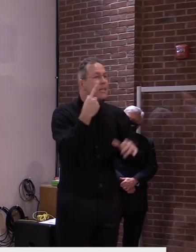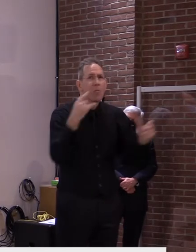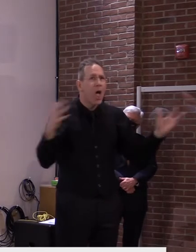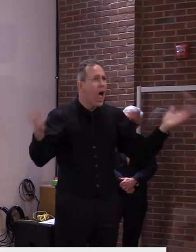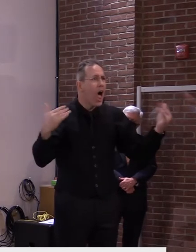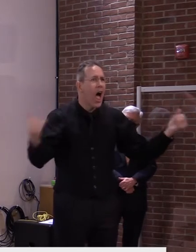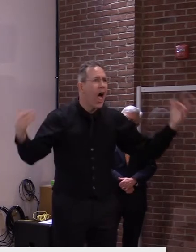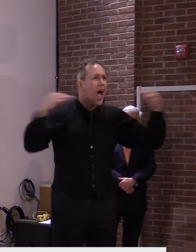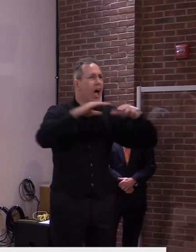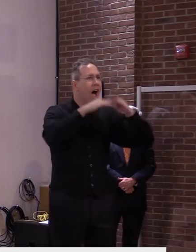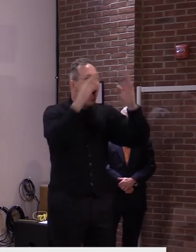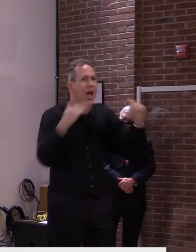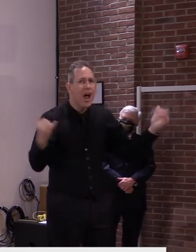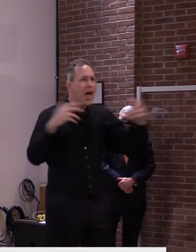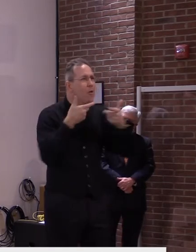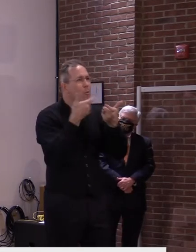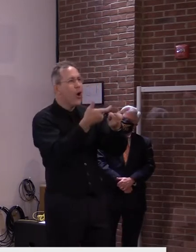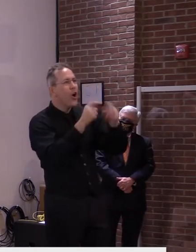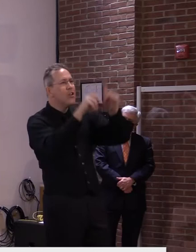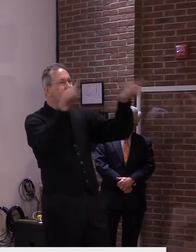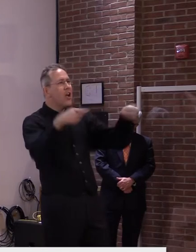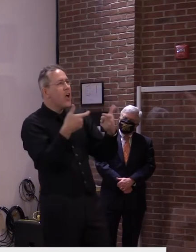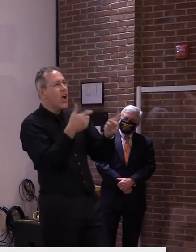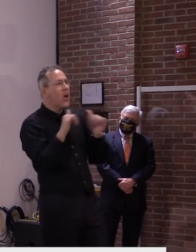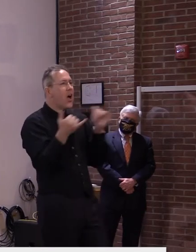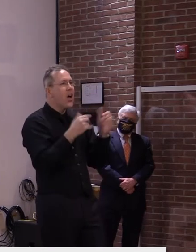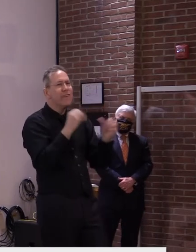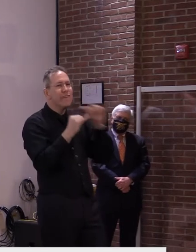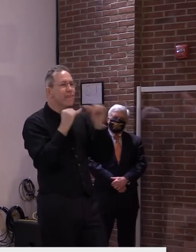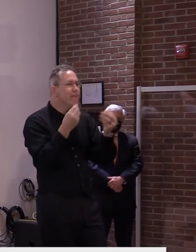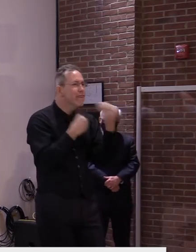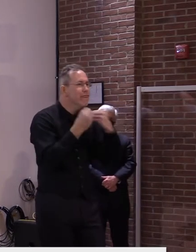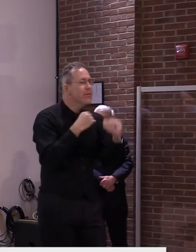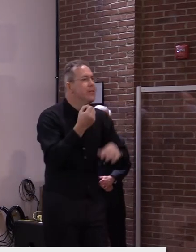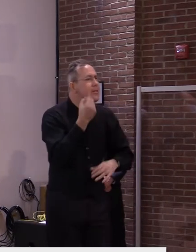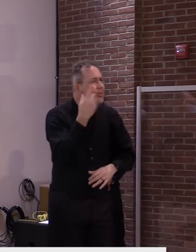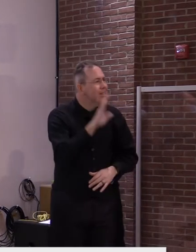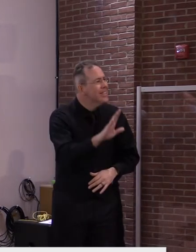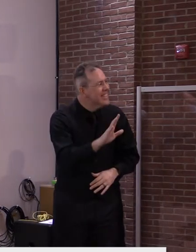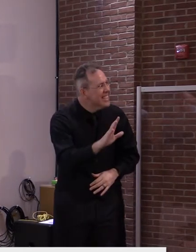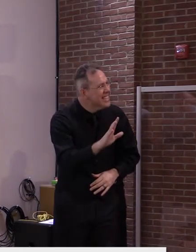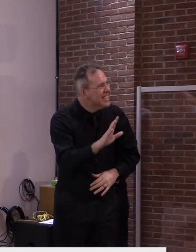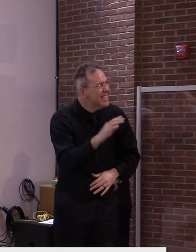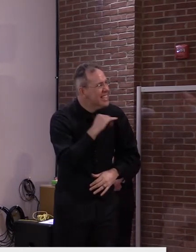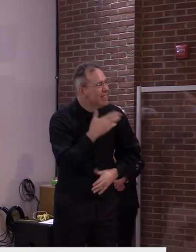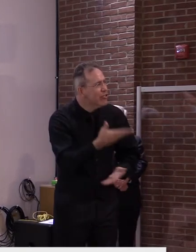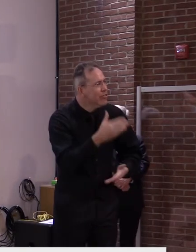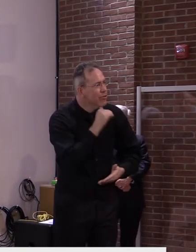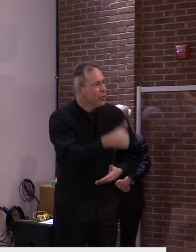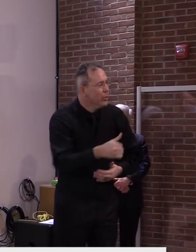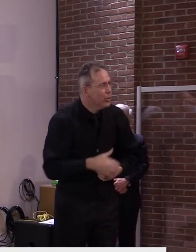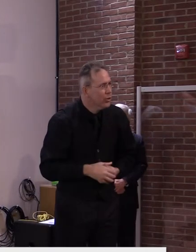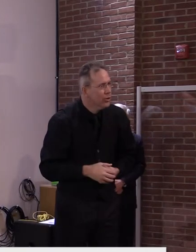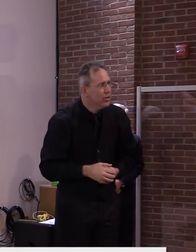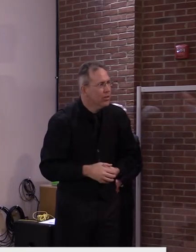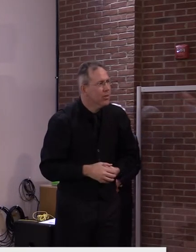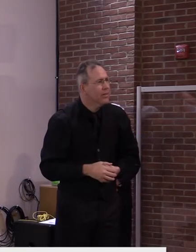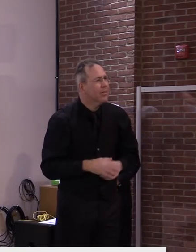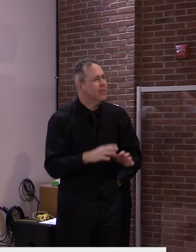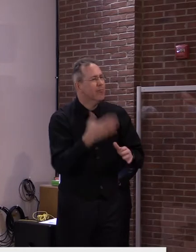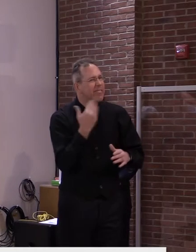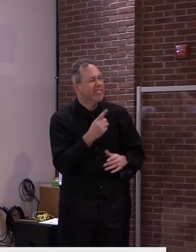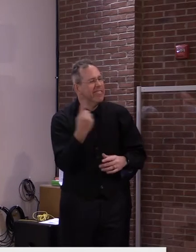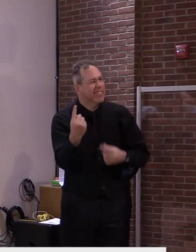we would advise that you don't get together, that you do it individually, you watch it at